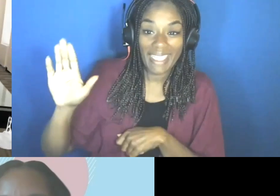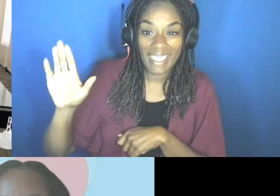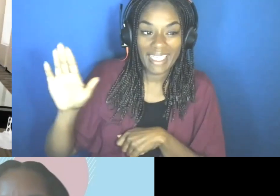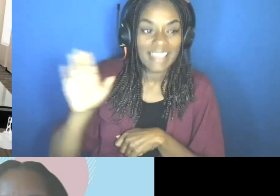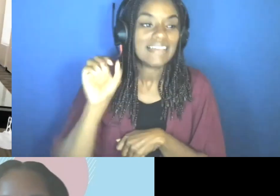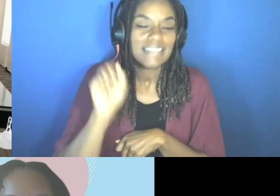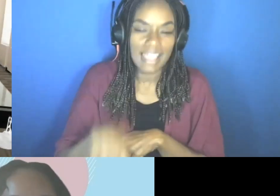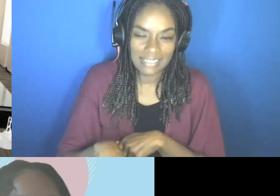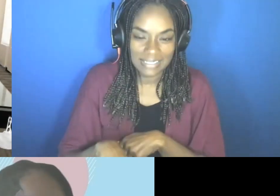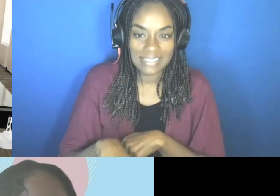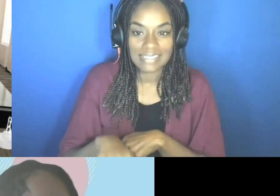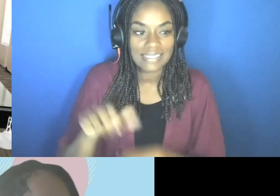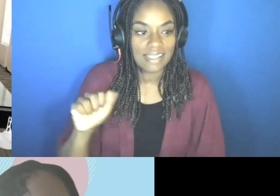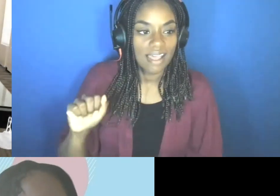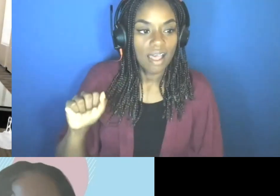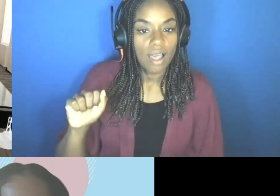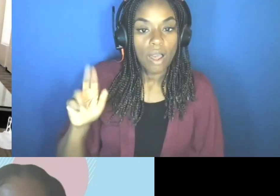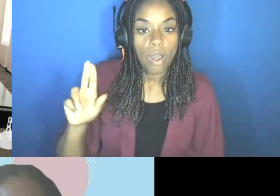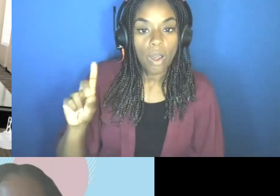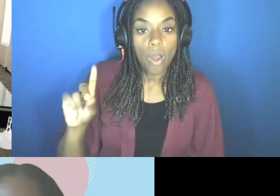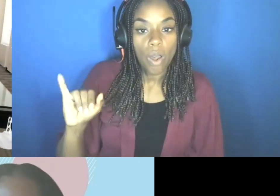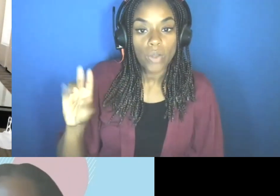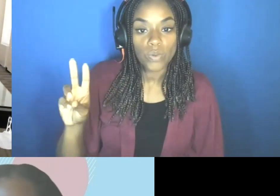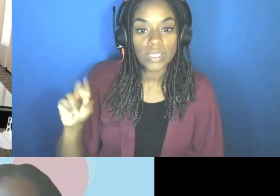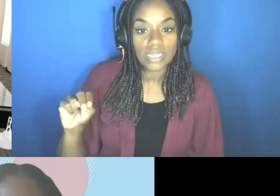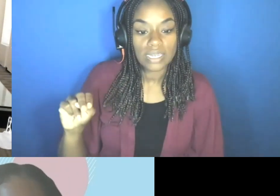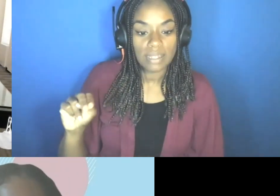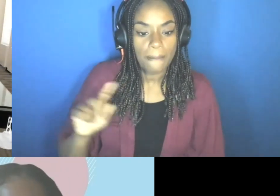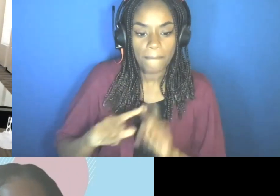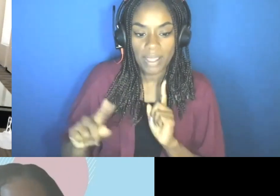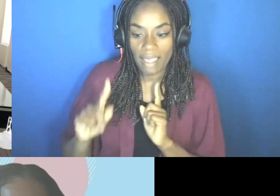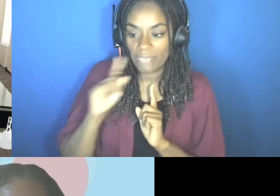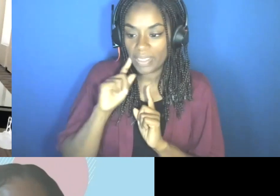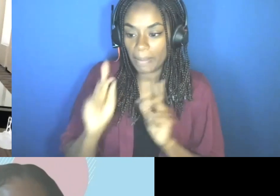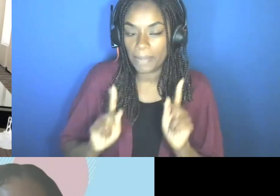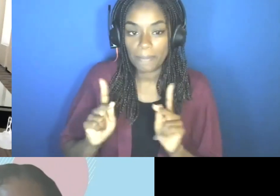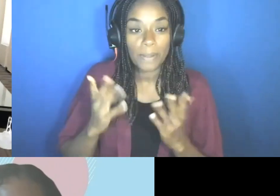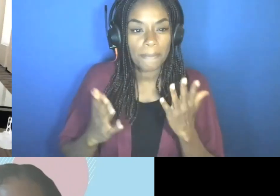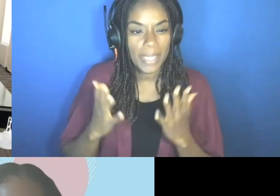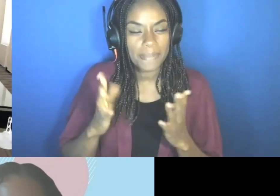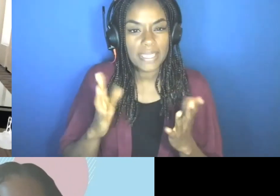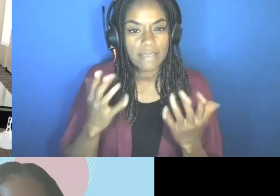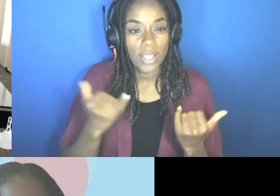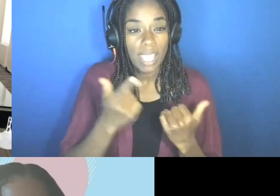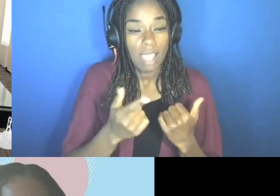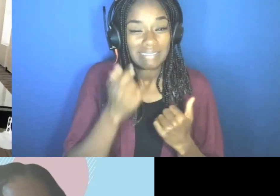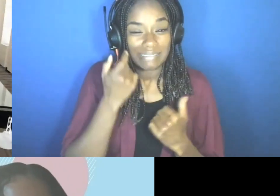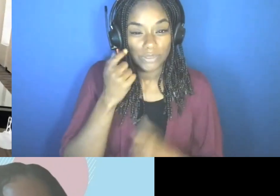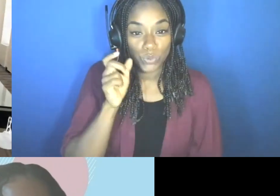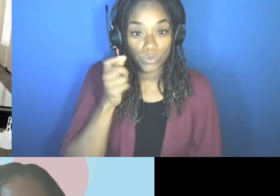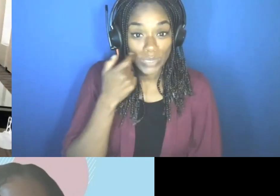we did. Someone just put their hands up. Got his hands up. But I also think that people may be digesting what you've been saying, and they're trying